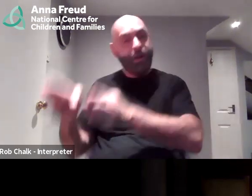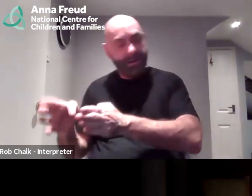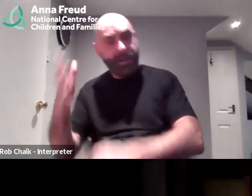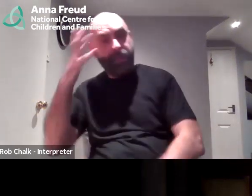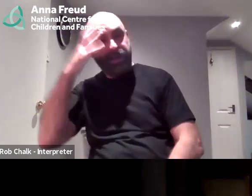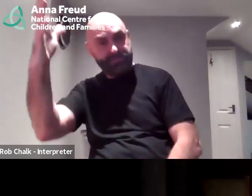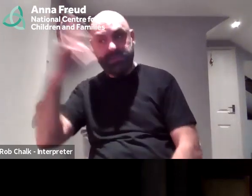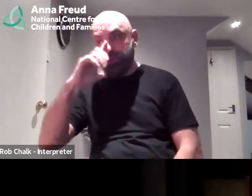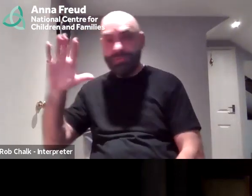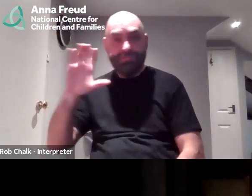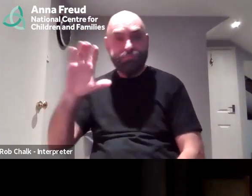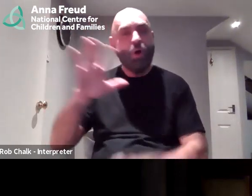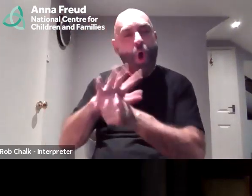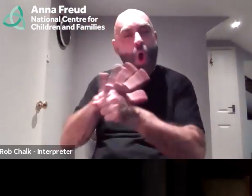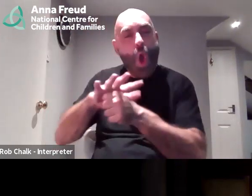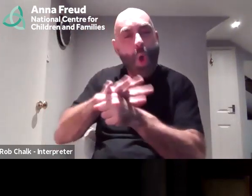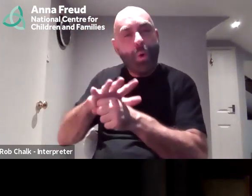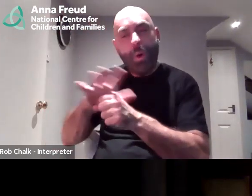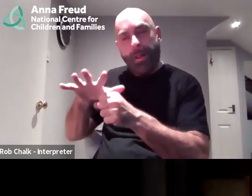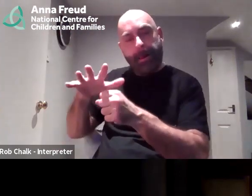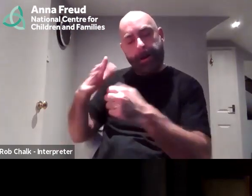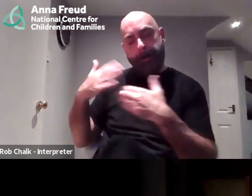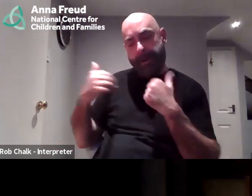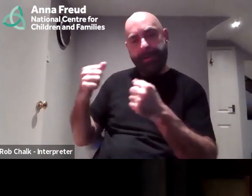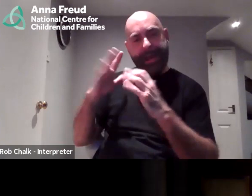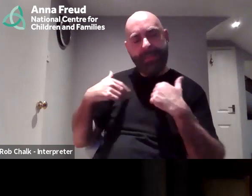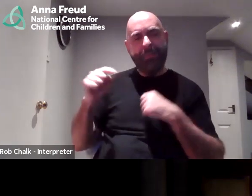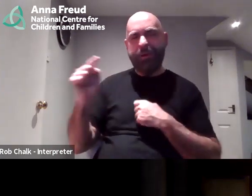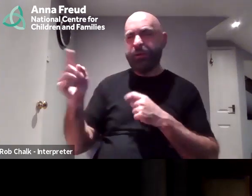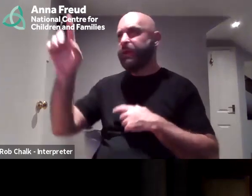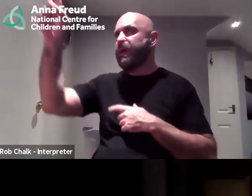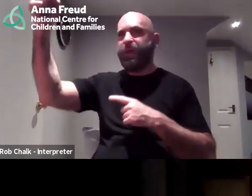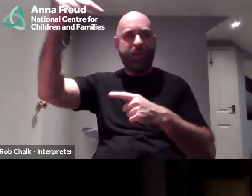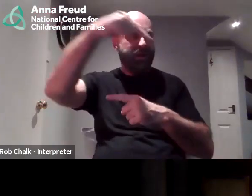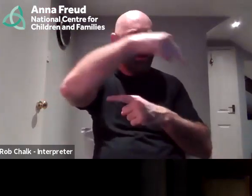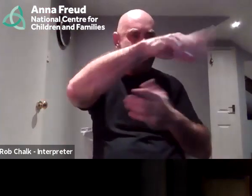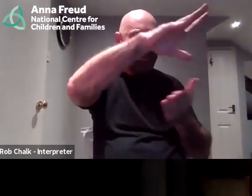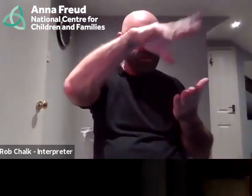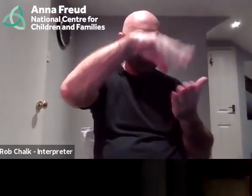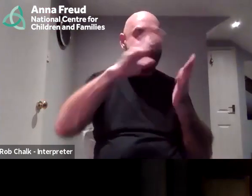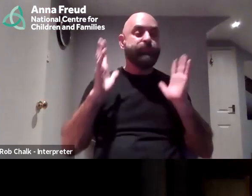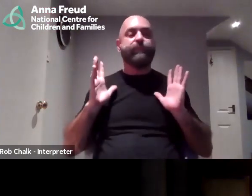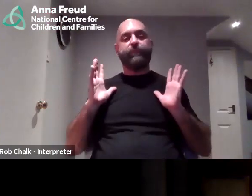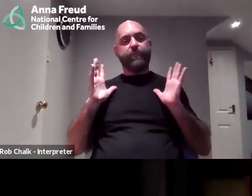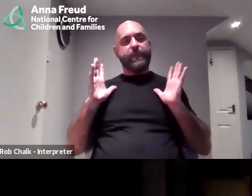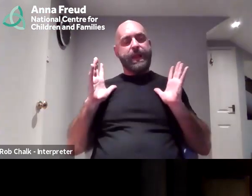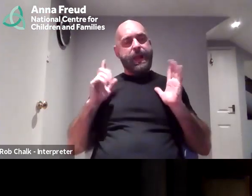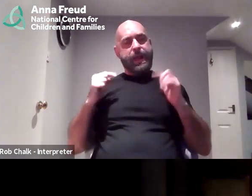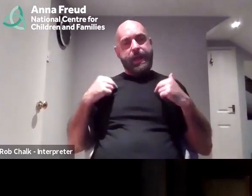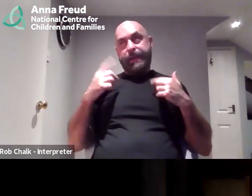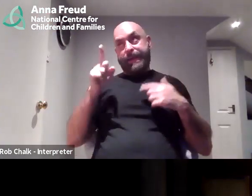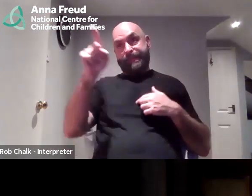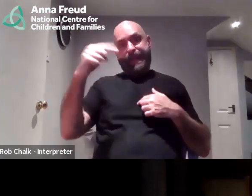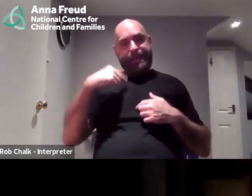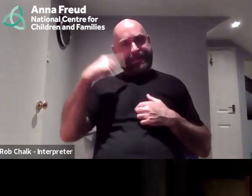have invested in local public health to do it, but it was somehow an ideology. I mean, I'm being kind by saying it was an